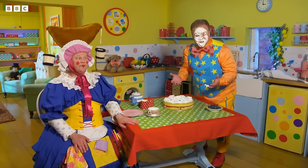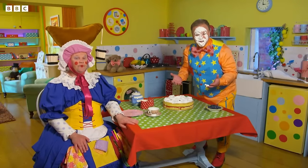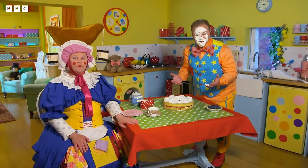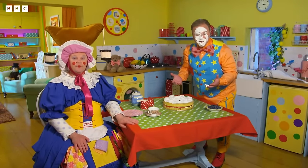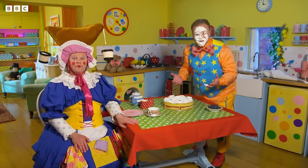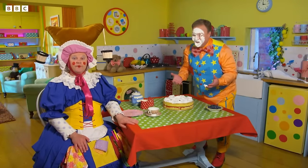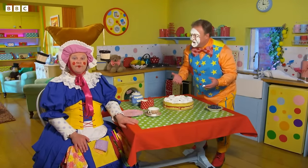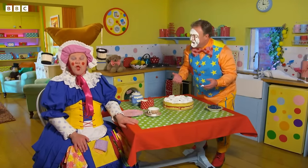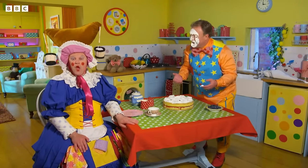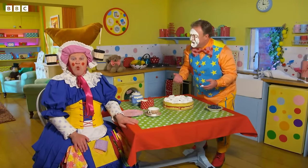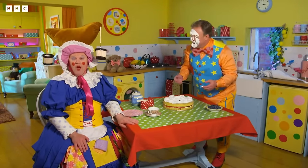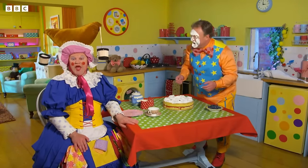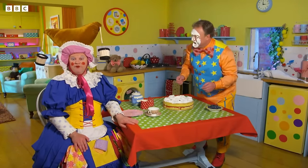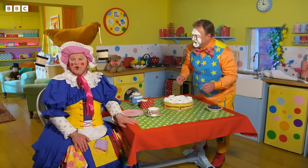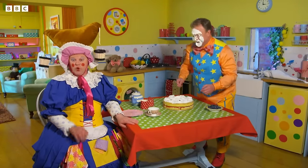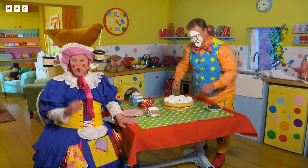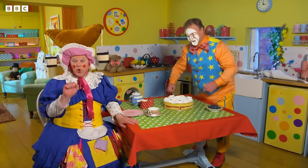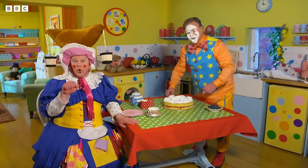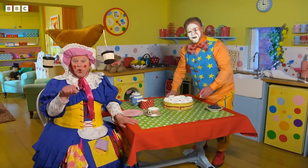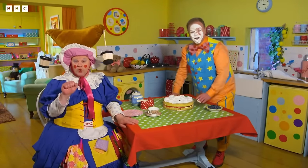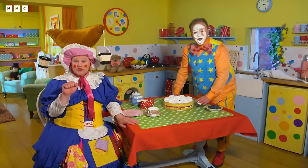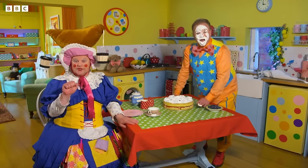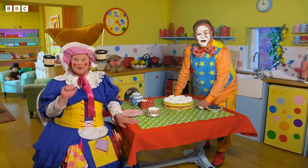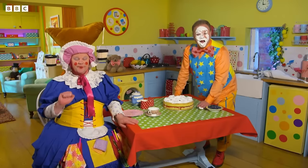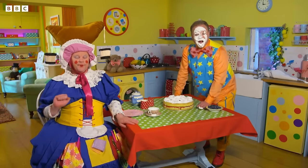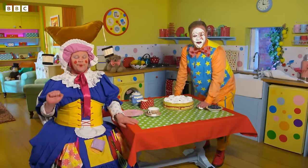Aunt Polly? Why, of course.